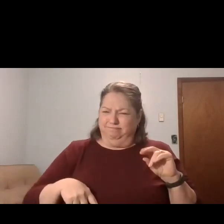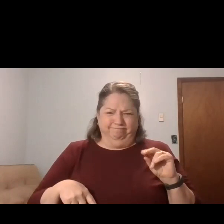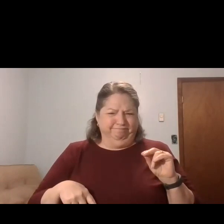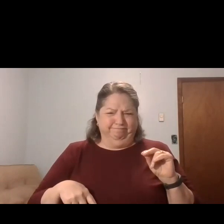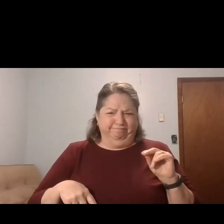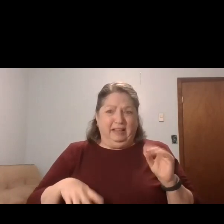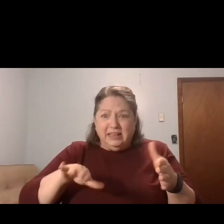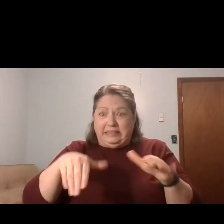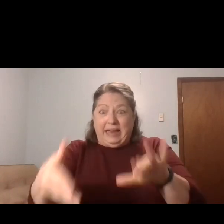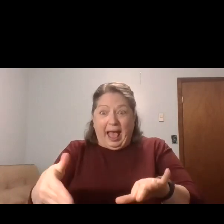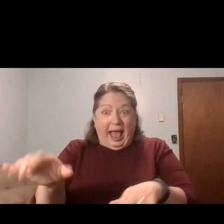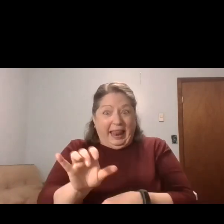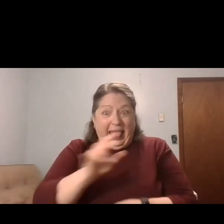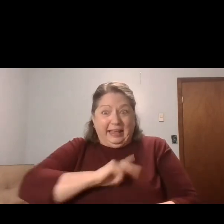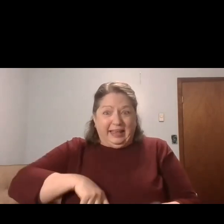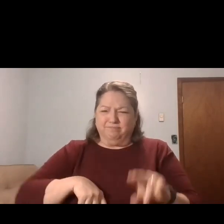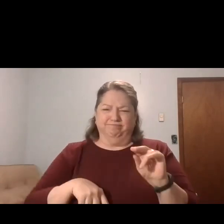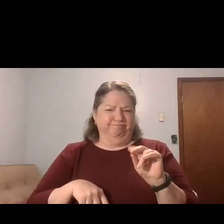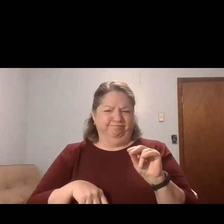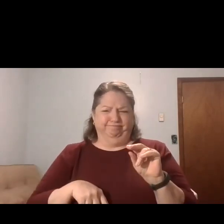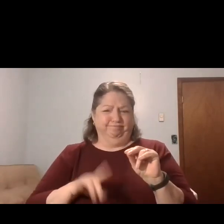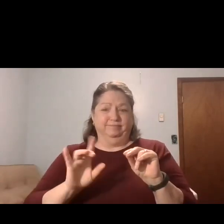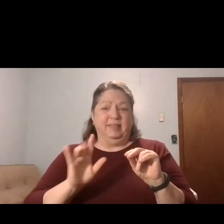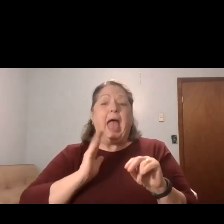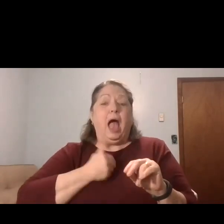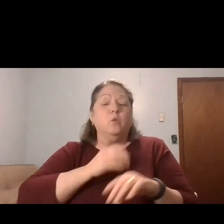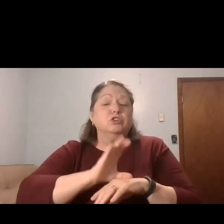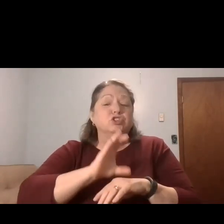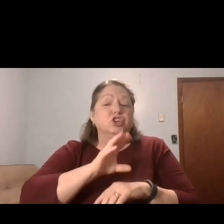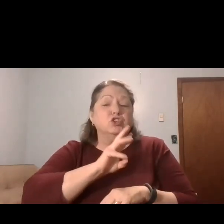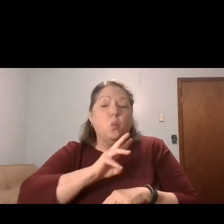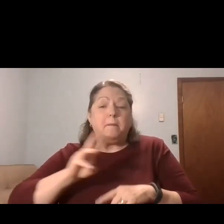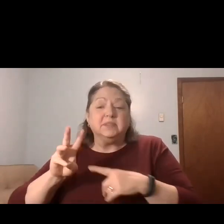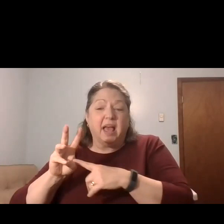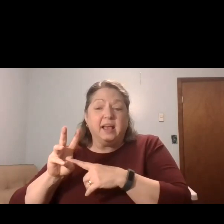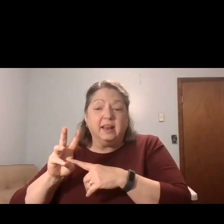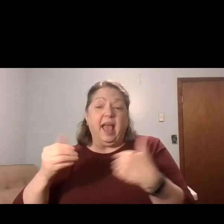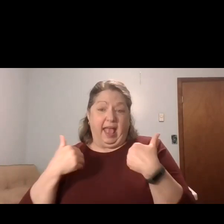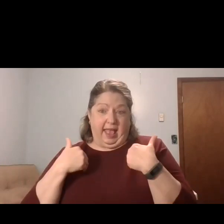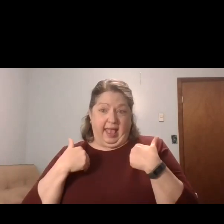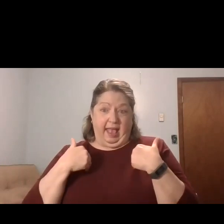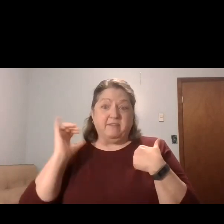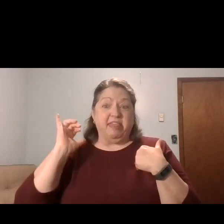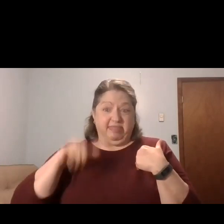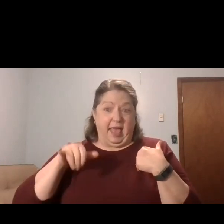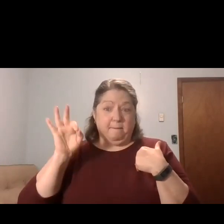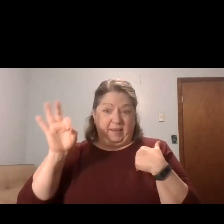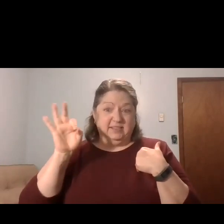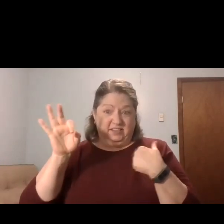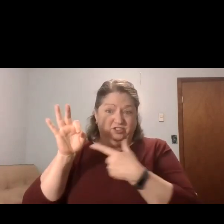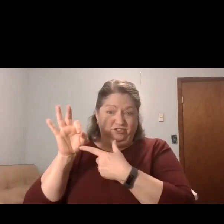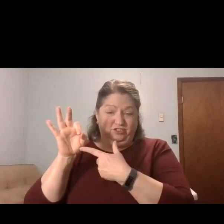the way, that message is available on a church website. It's part one to this message, and it's entitled The Deprived